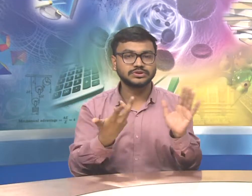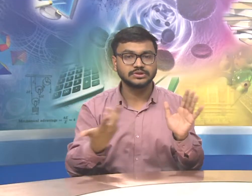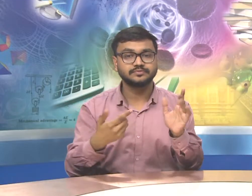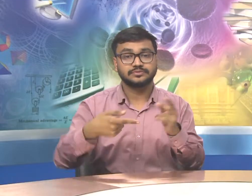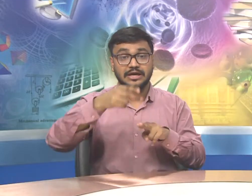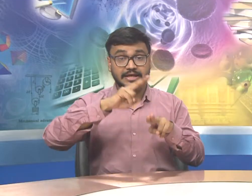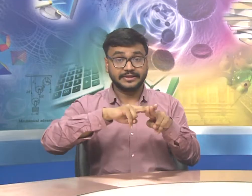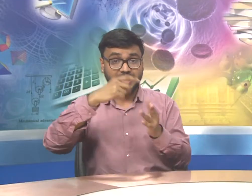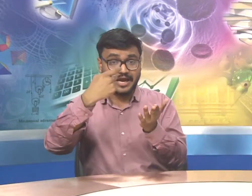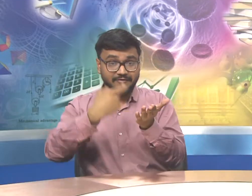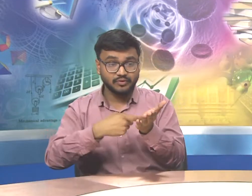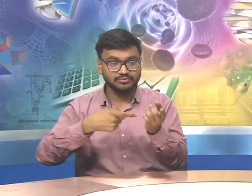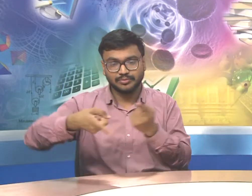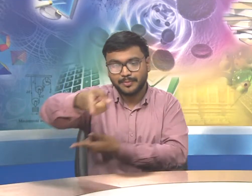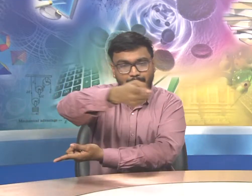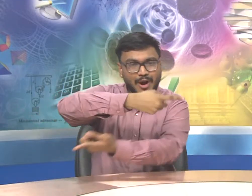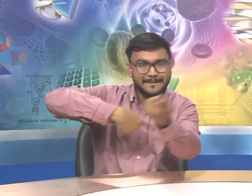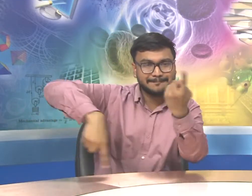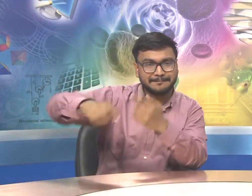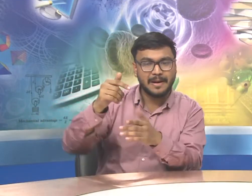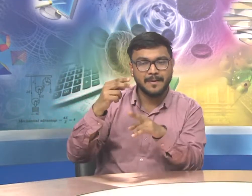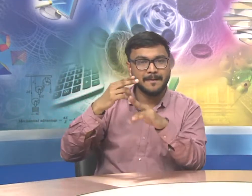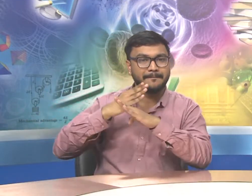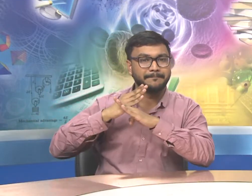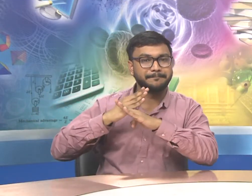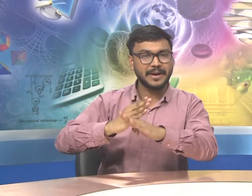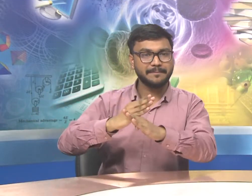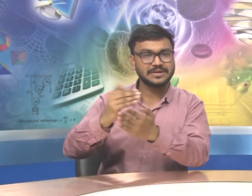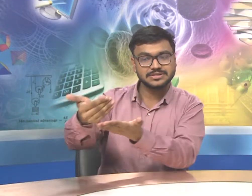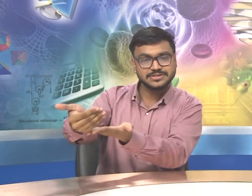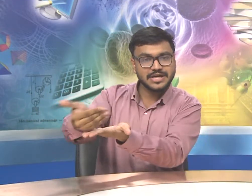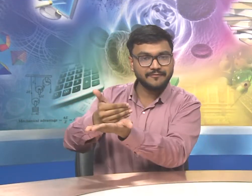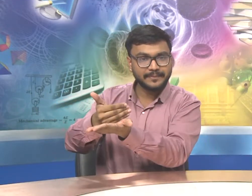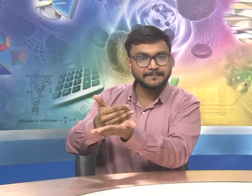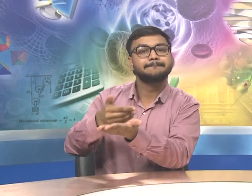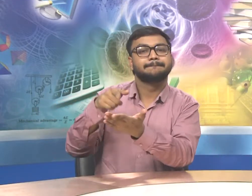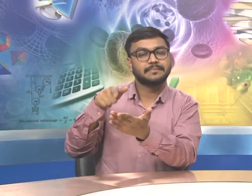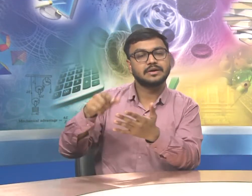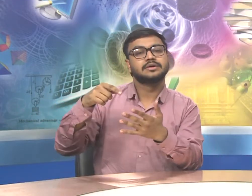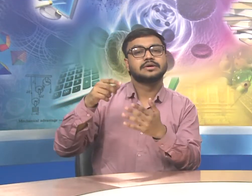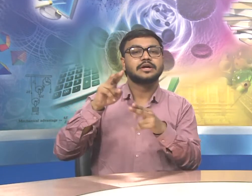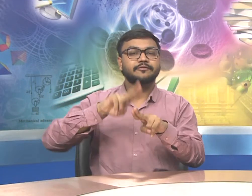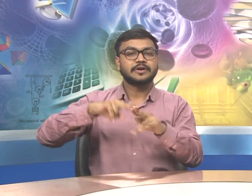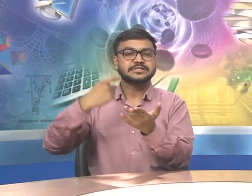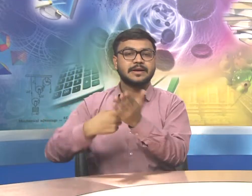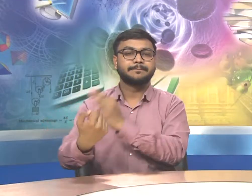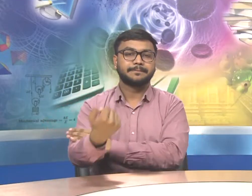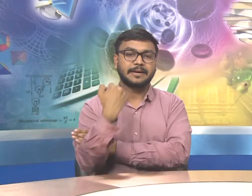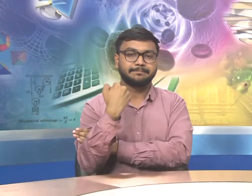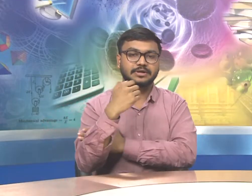This shows how the Supreme Court has always served as the guardian of fundamental